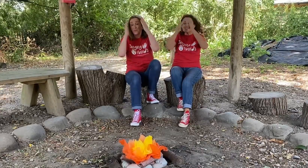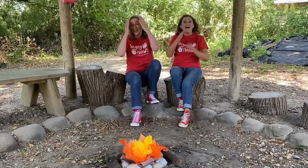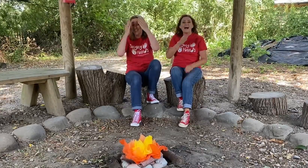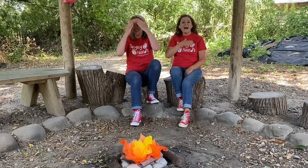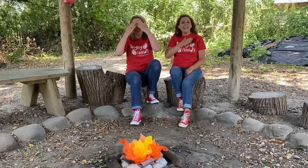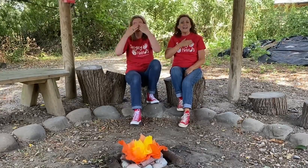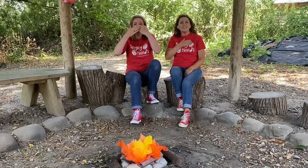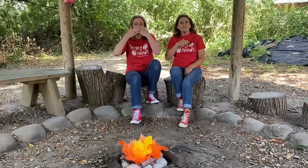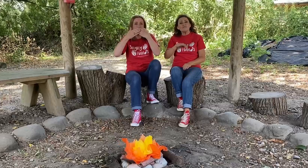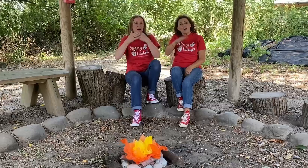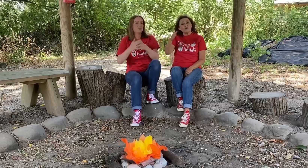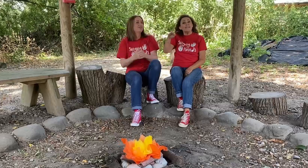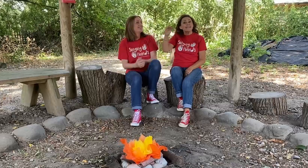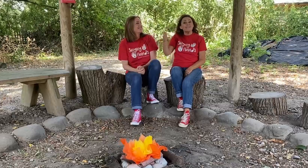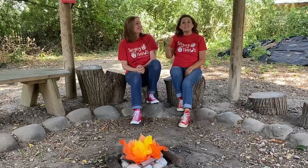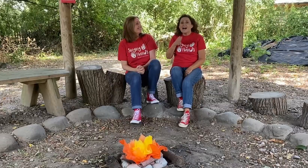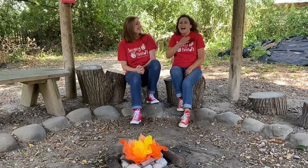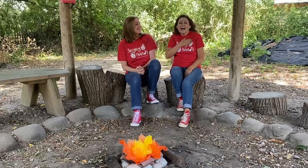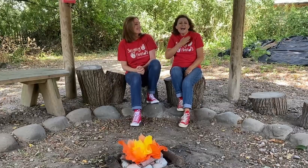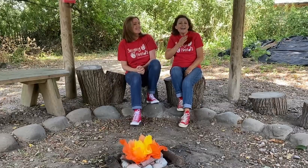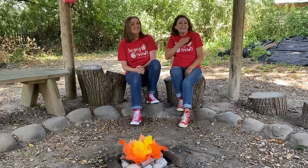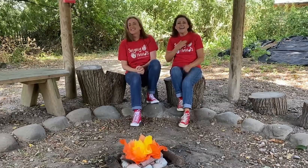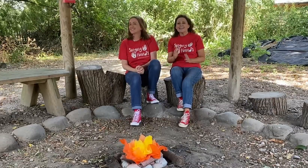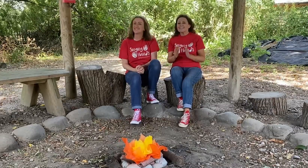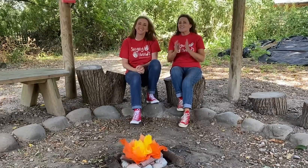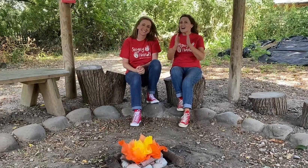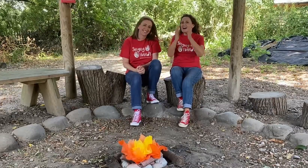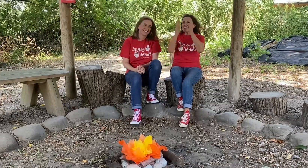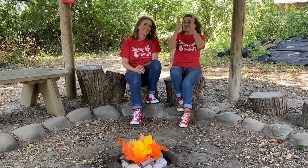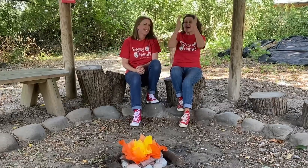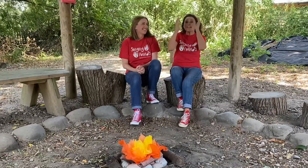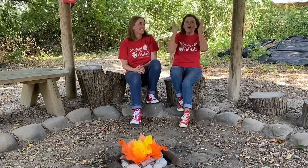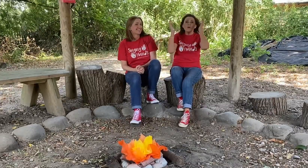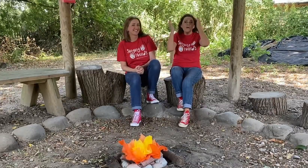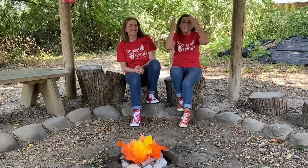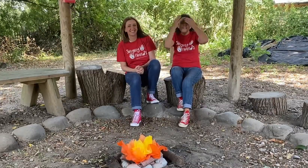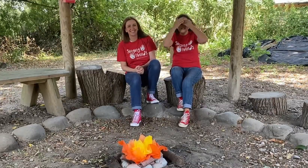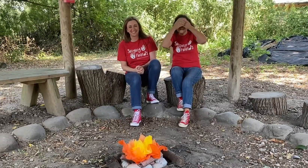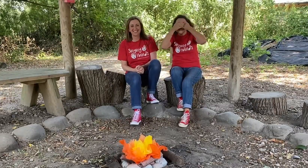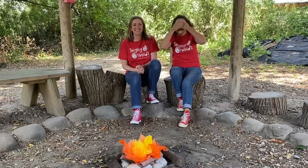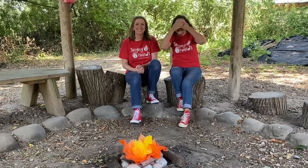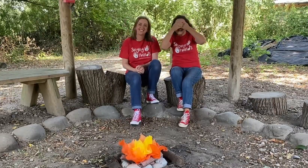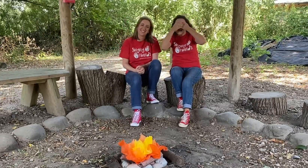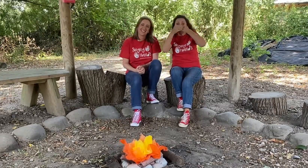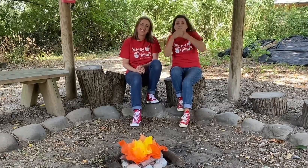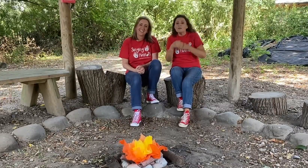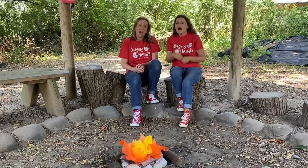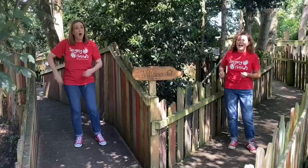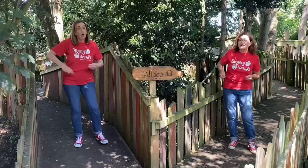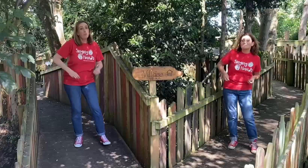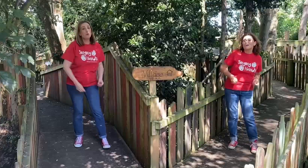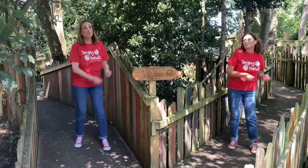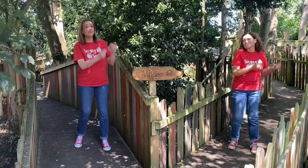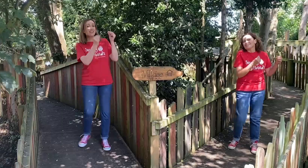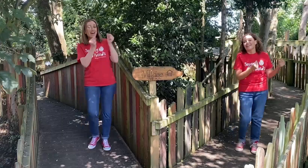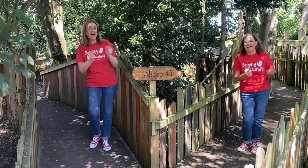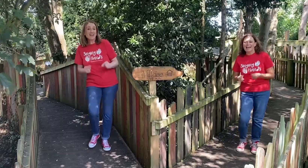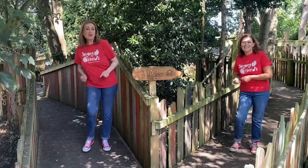when my lights are rolling hills. I like the fireside when the lights are low. Boom de-ahh-da,